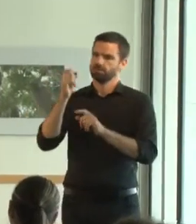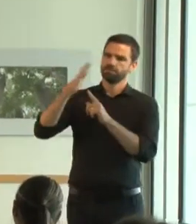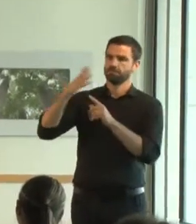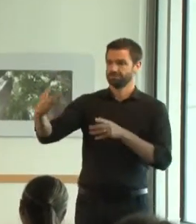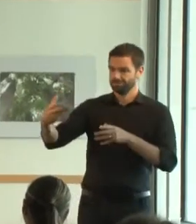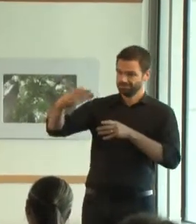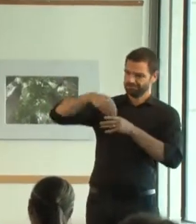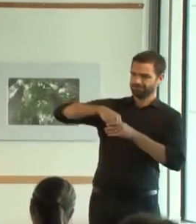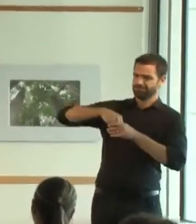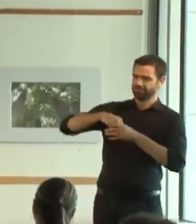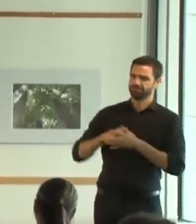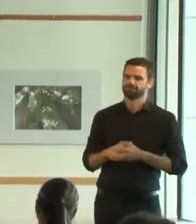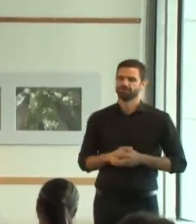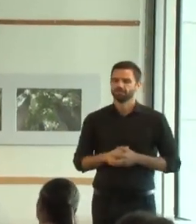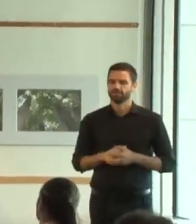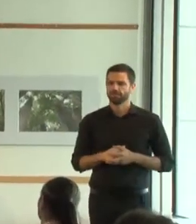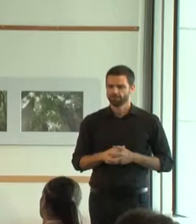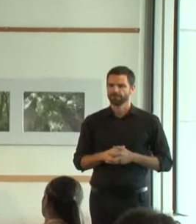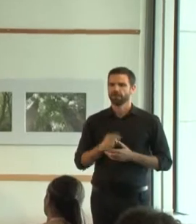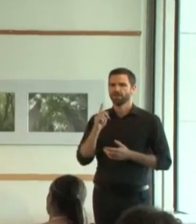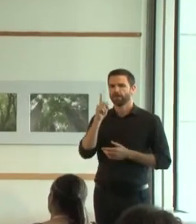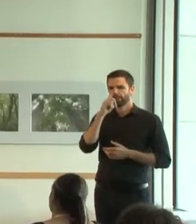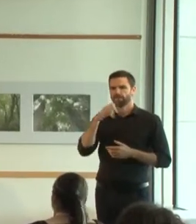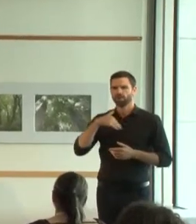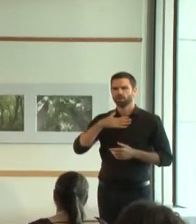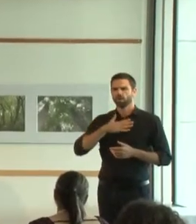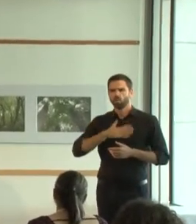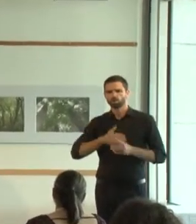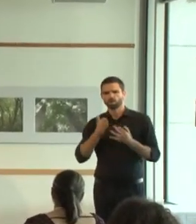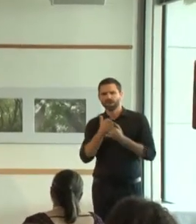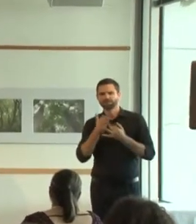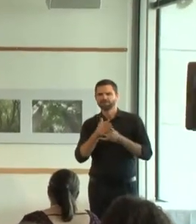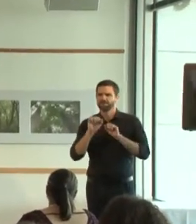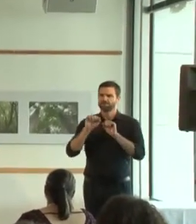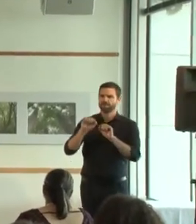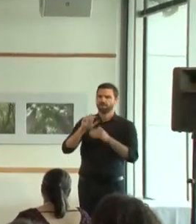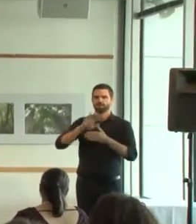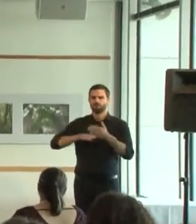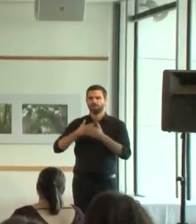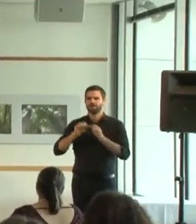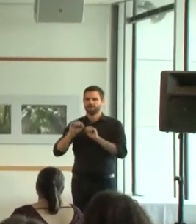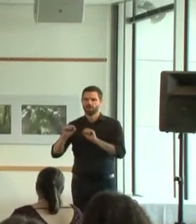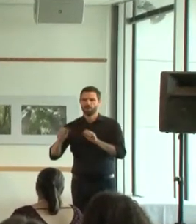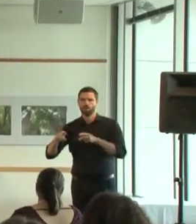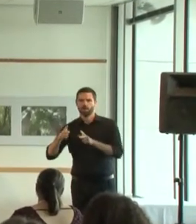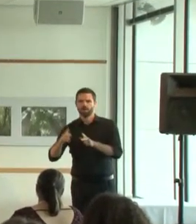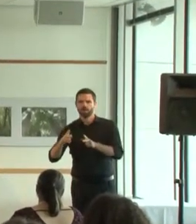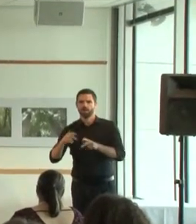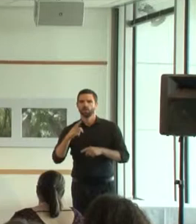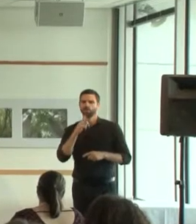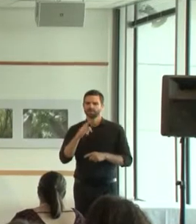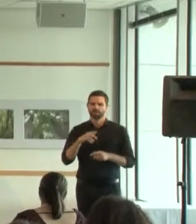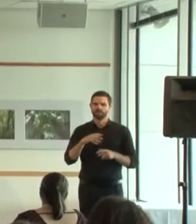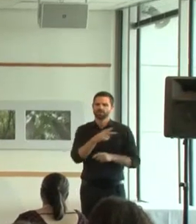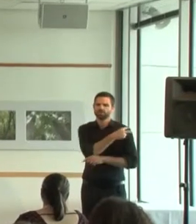now, thanks, in whatever format I want it, right now, thanks. You know, and that gives us issues. We talk about security as being bipolar.